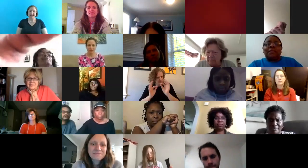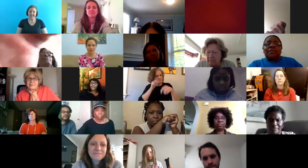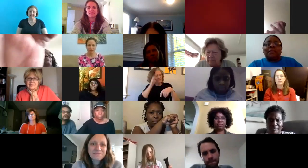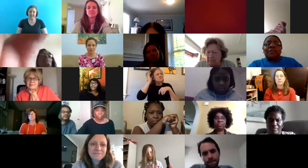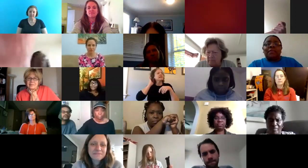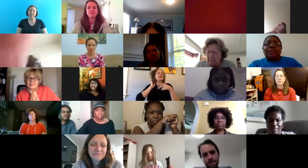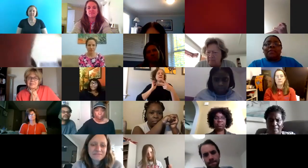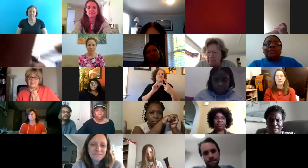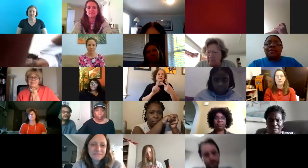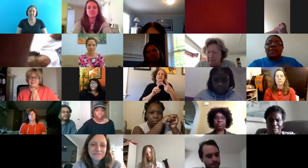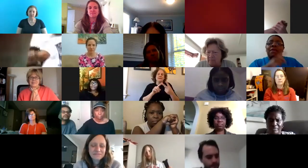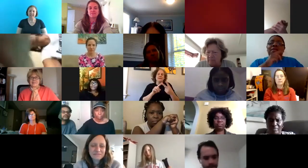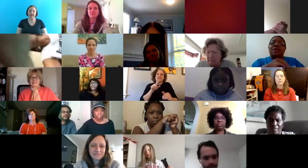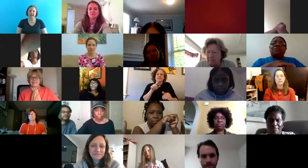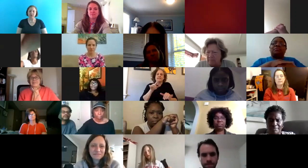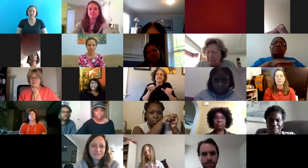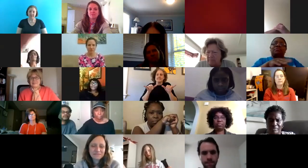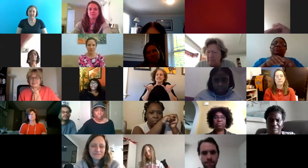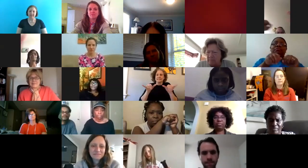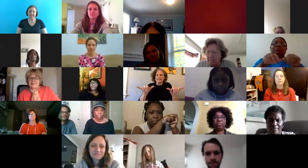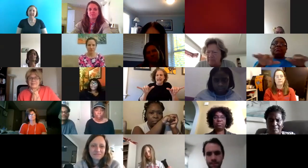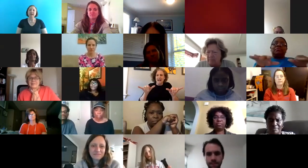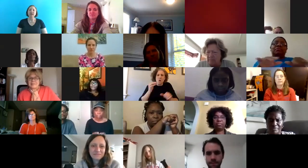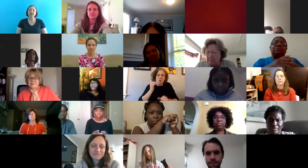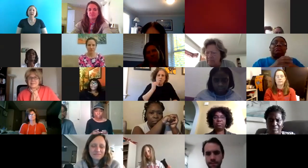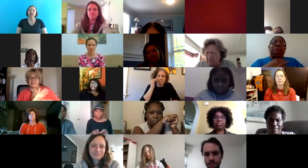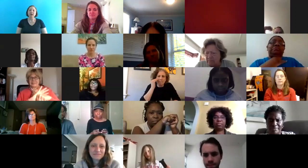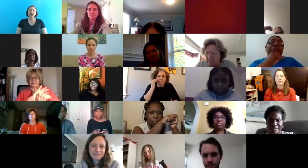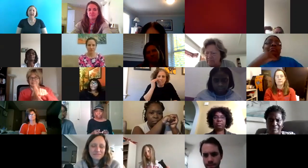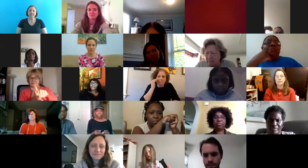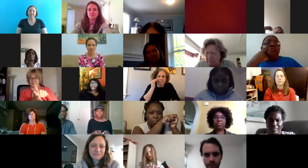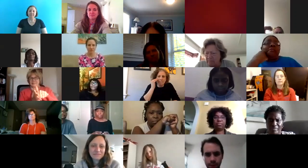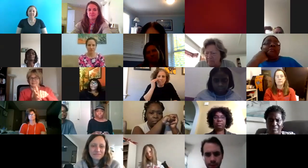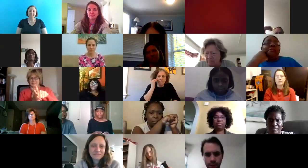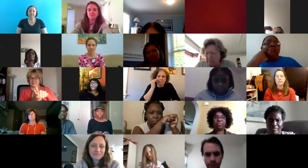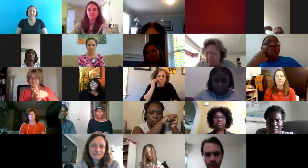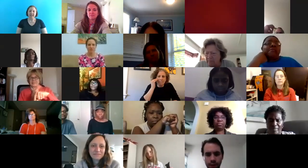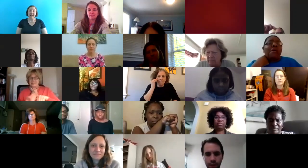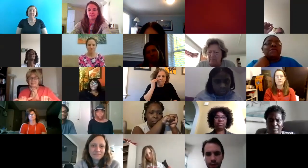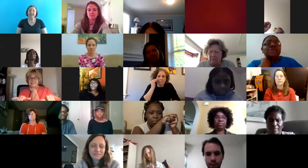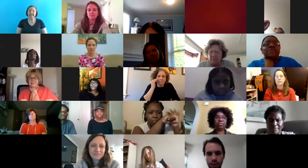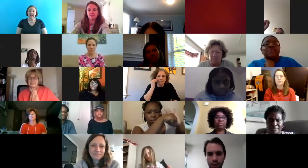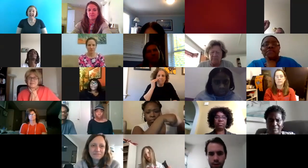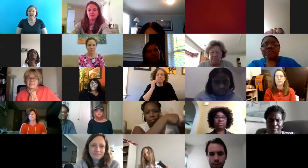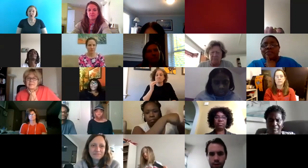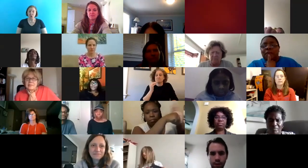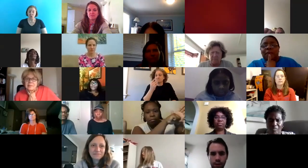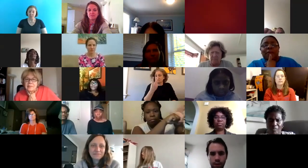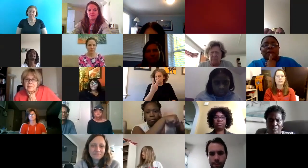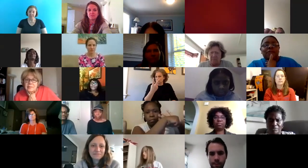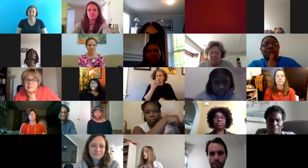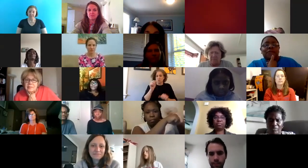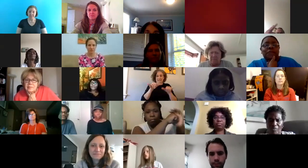COVID-19, but most people are signing coronavirus. Okay. Now stay